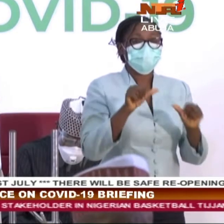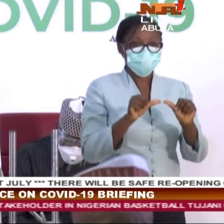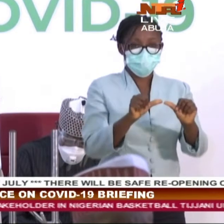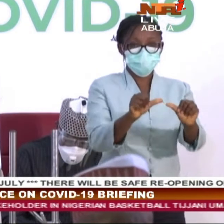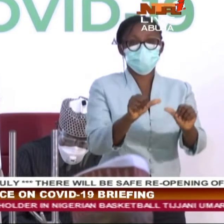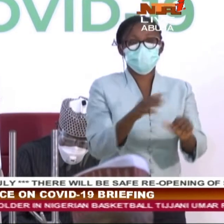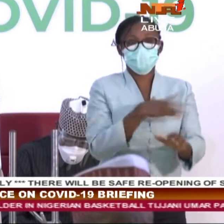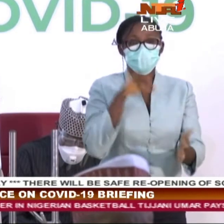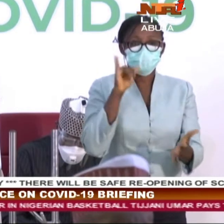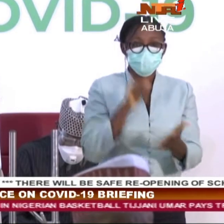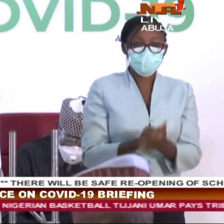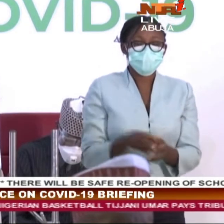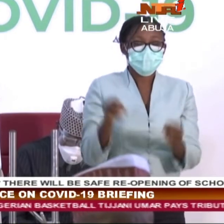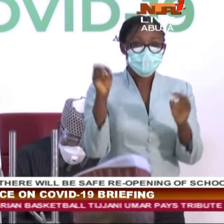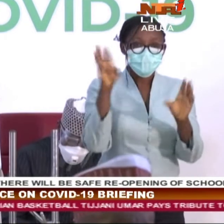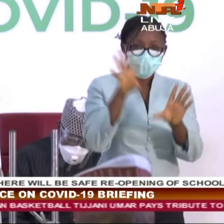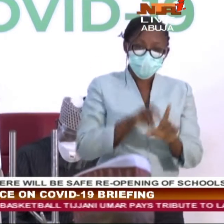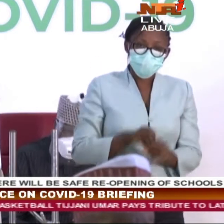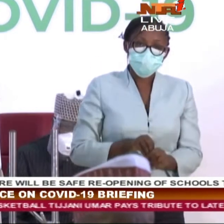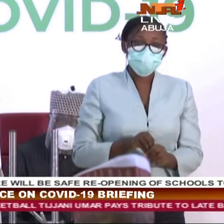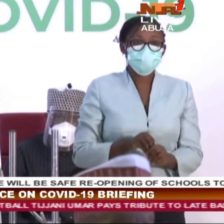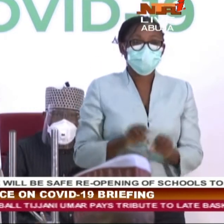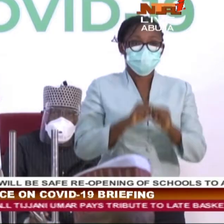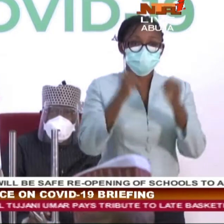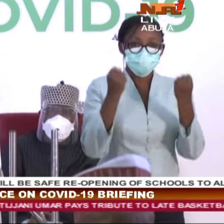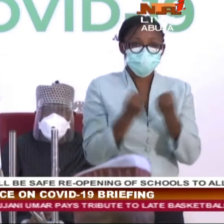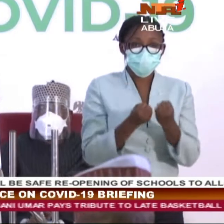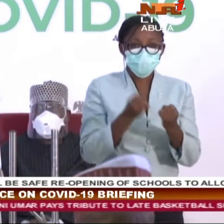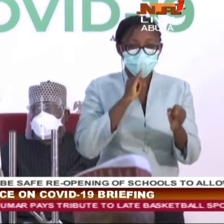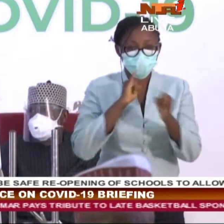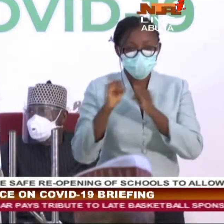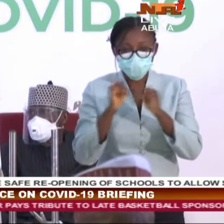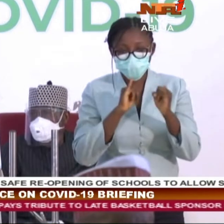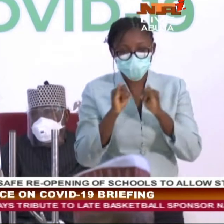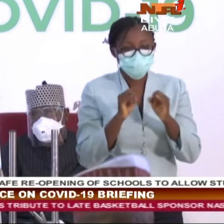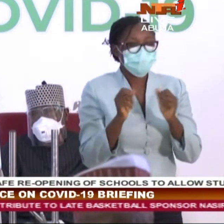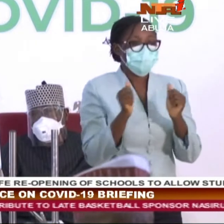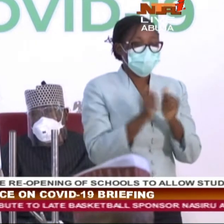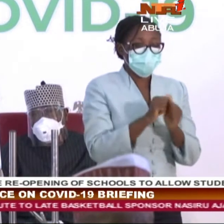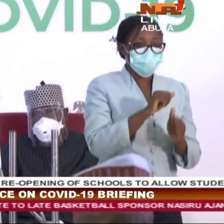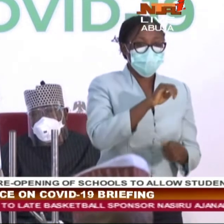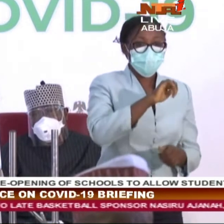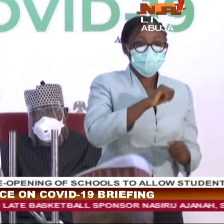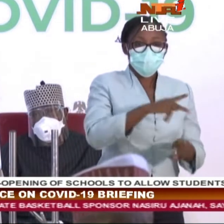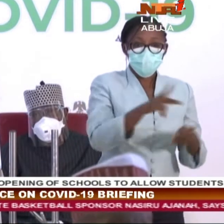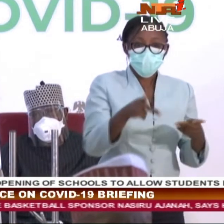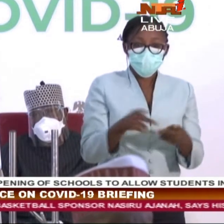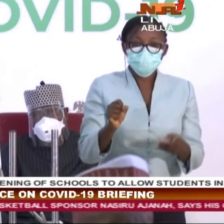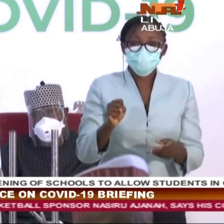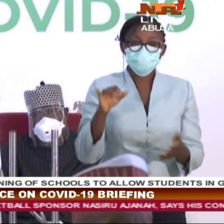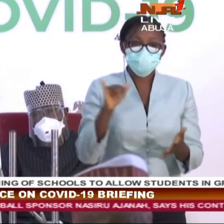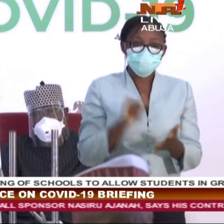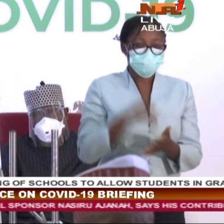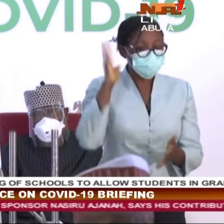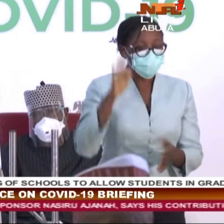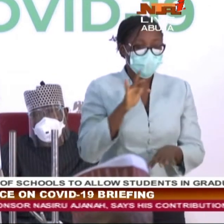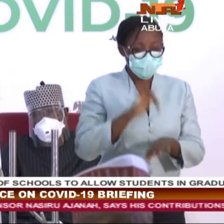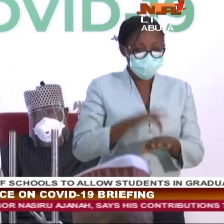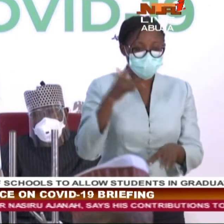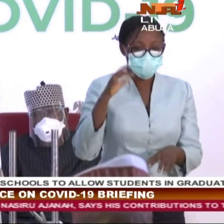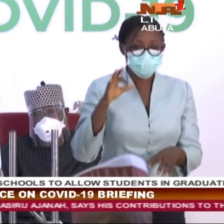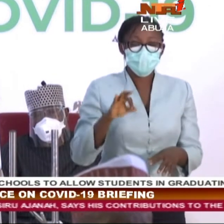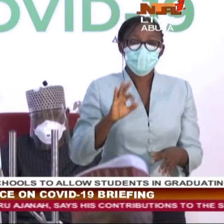limit social interactions without affecting severely the economic prospects for the